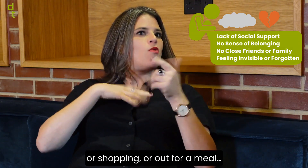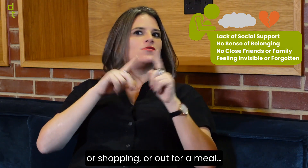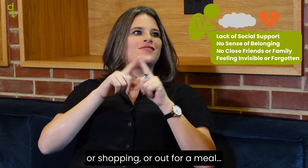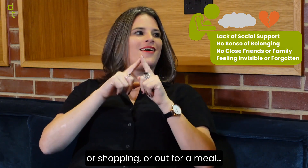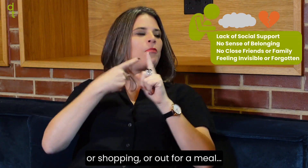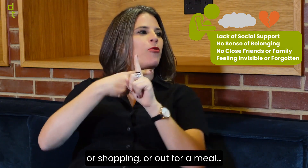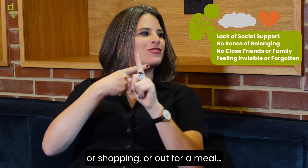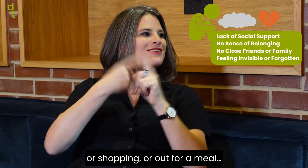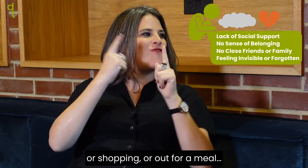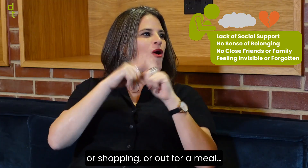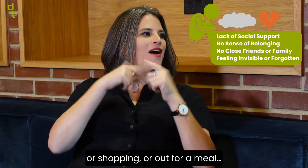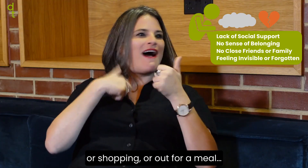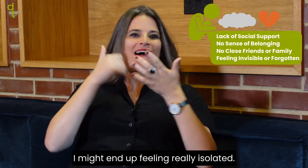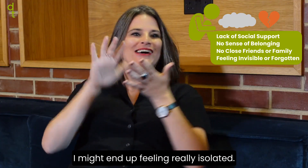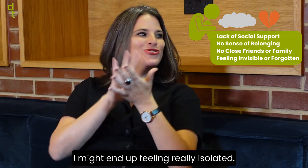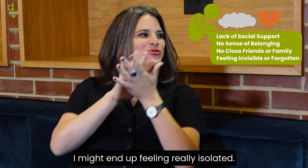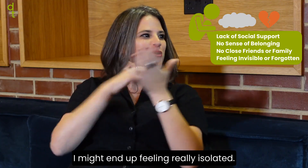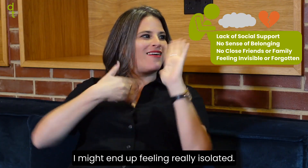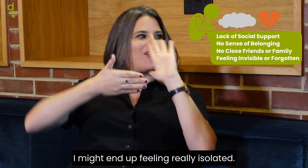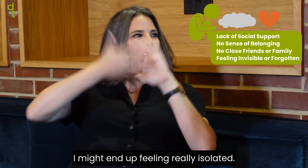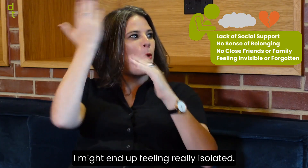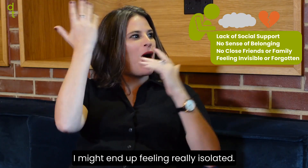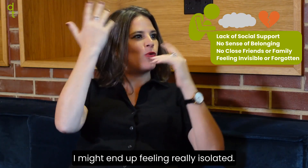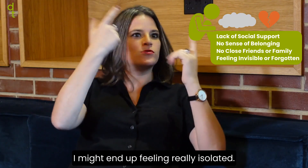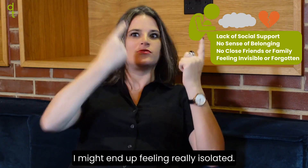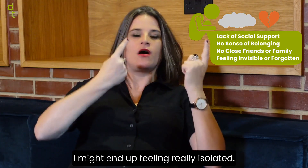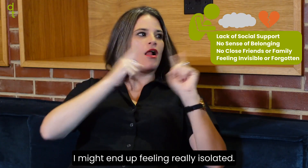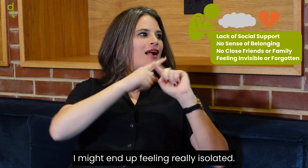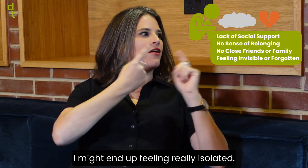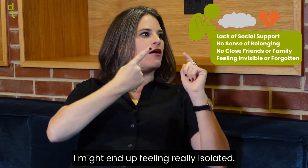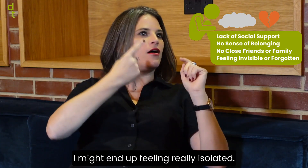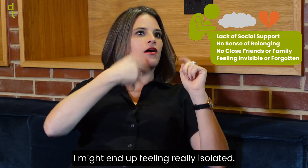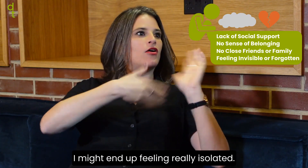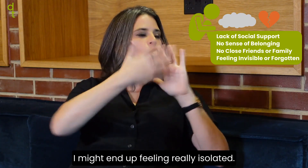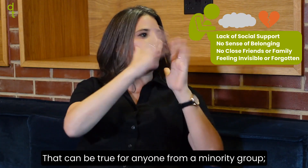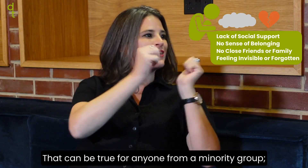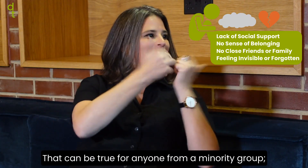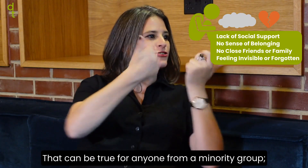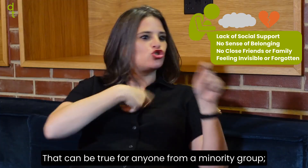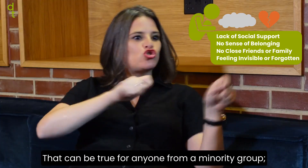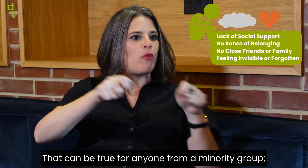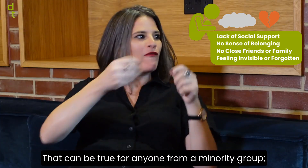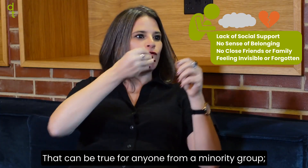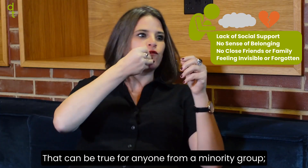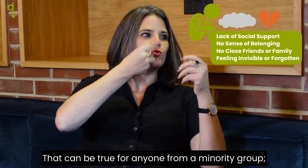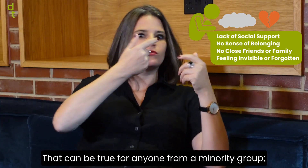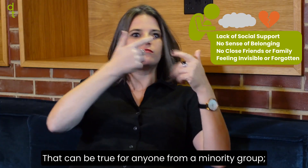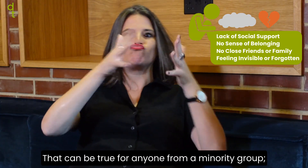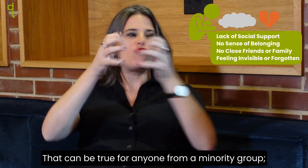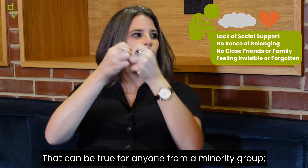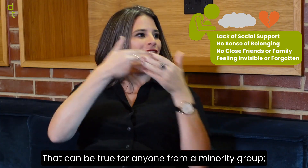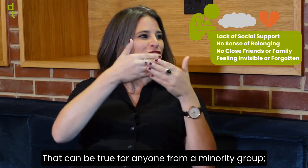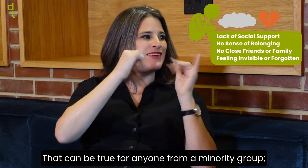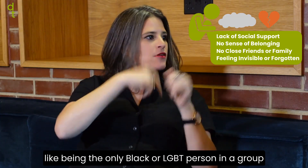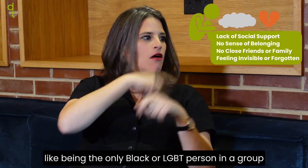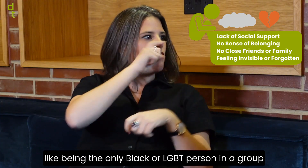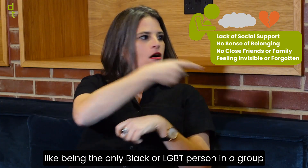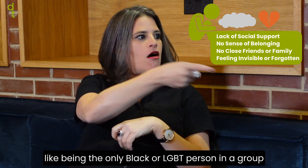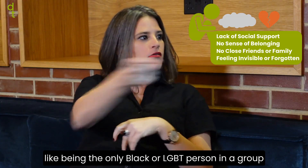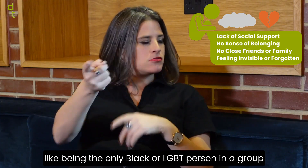or shopping, or out for a meal. I might end up feeling really isolated. And that could be true for anyone from a minority group, like being